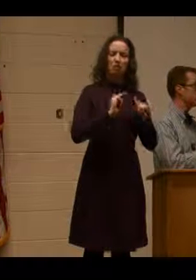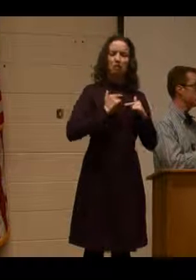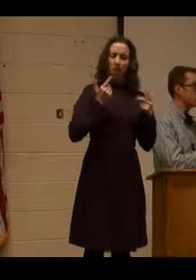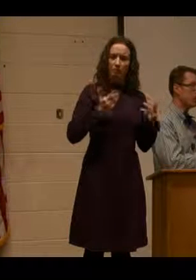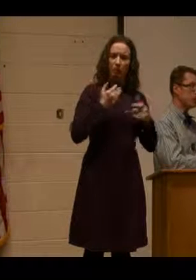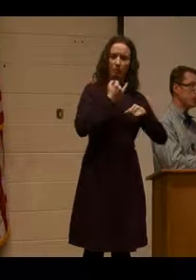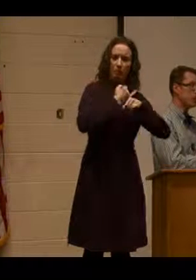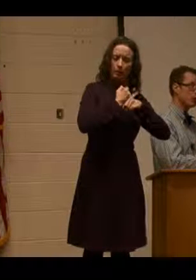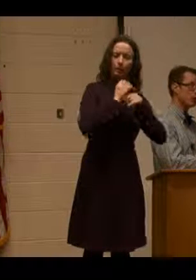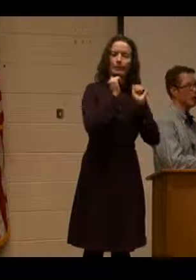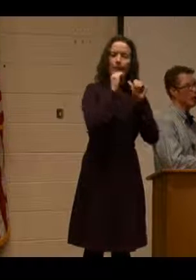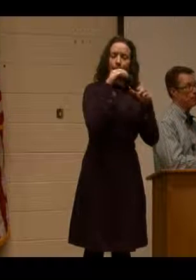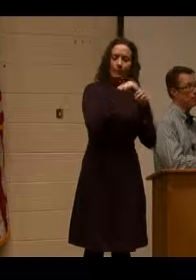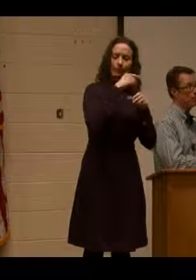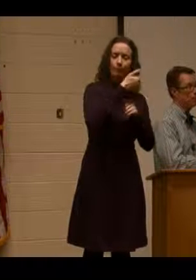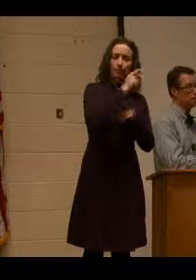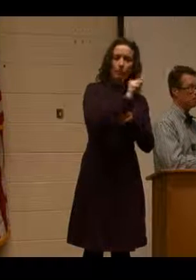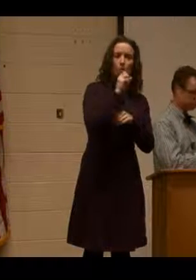campus.